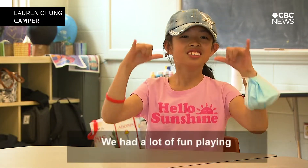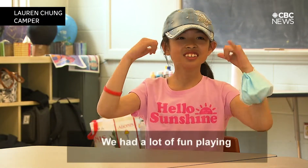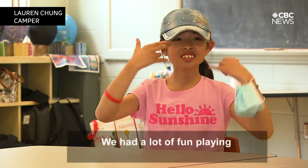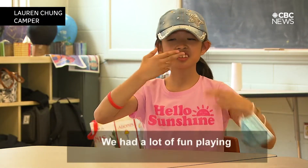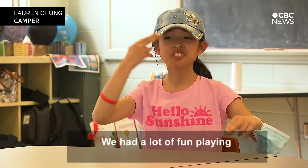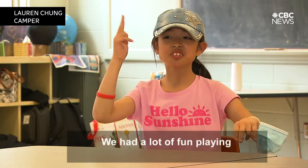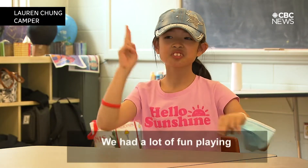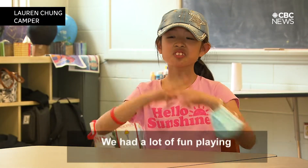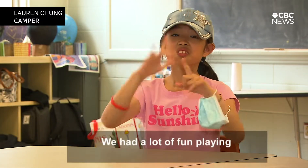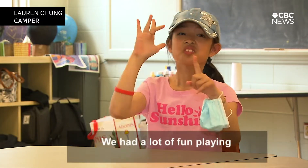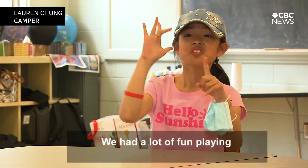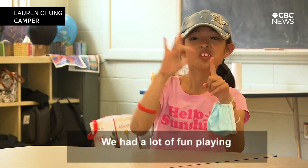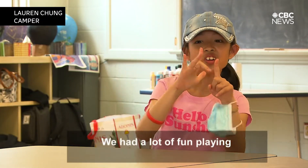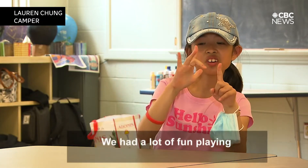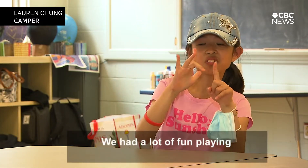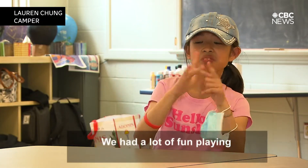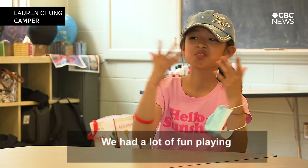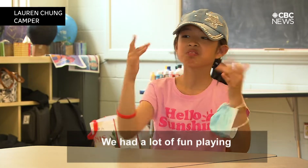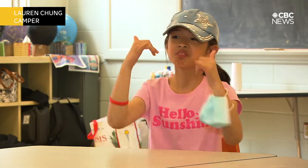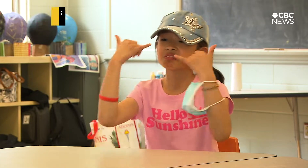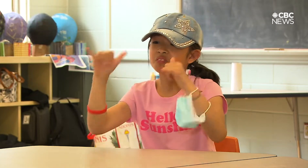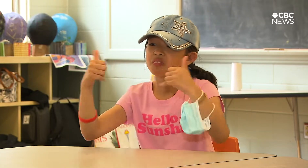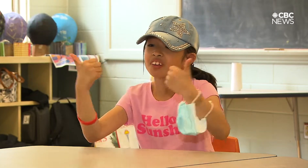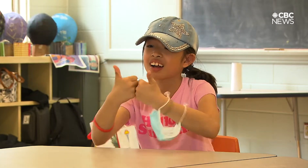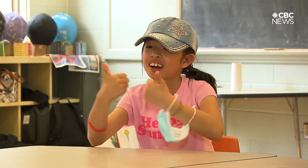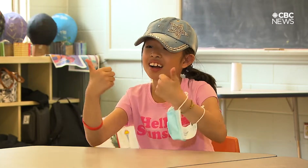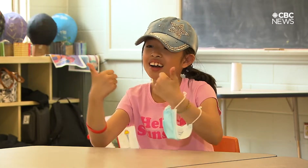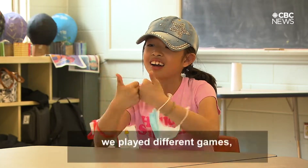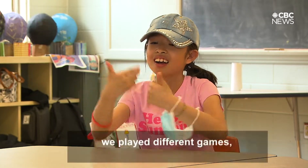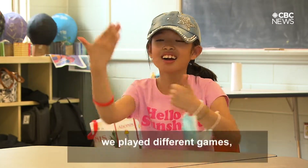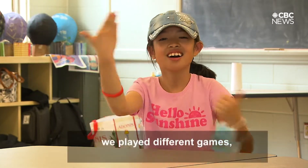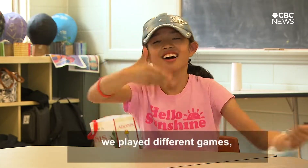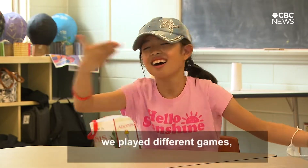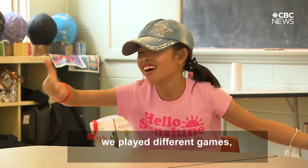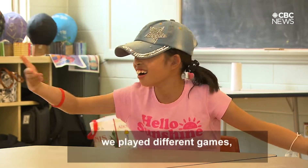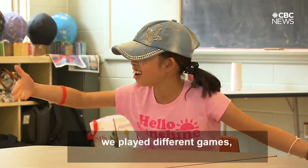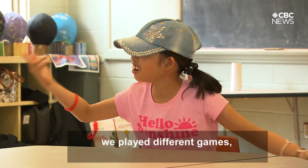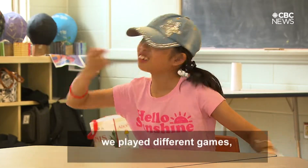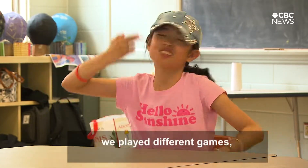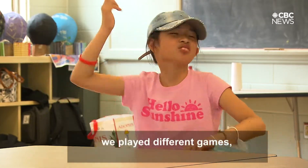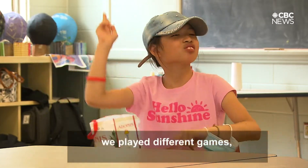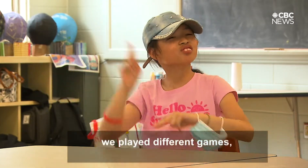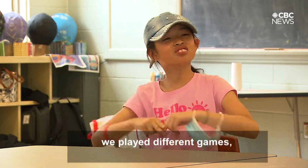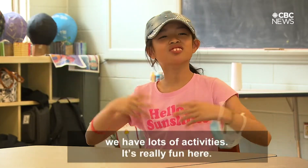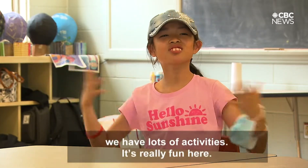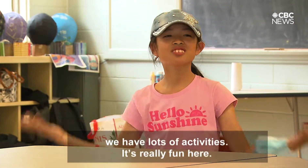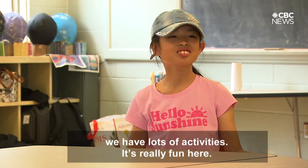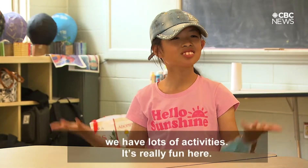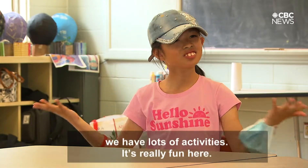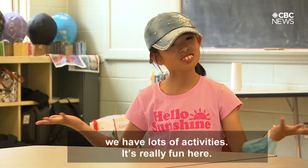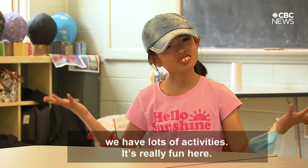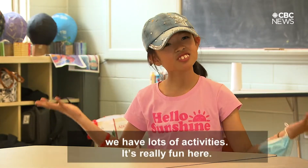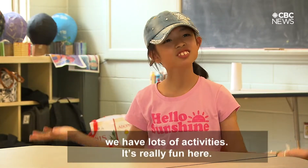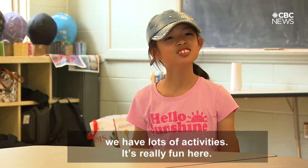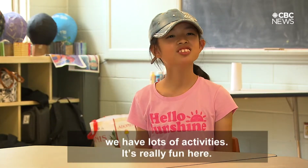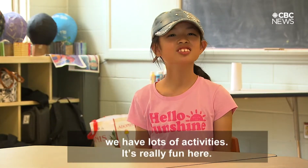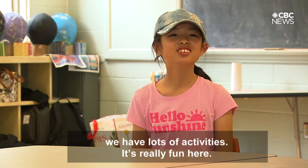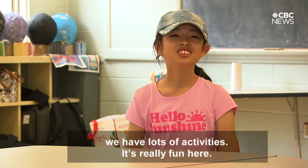Man, we've had a lot of fun played different games. We have lots of activities. It's really fun